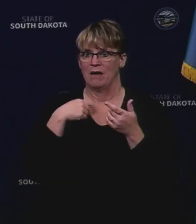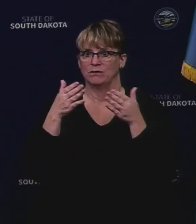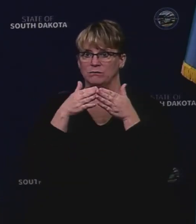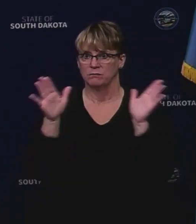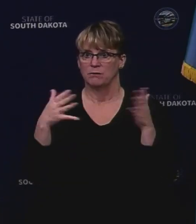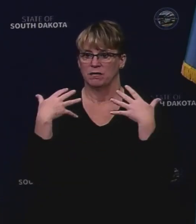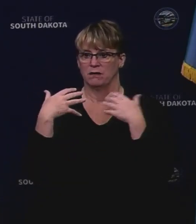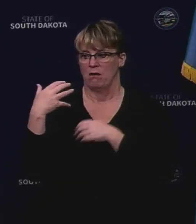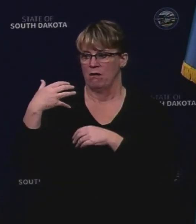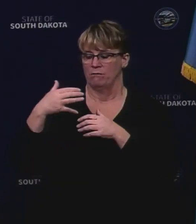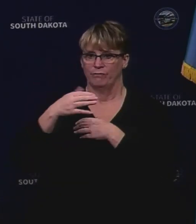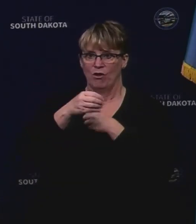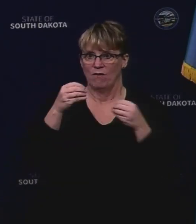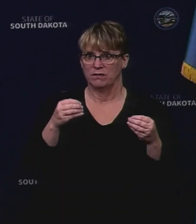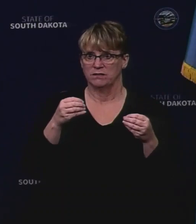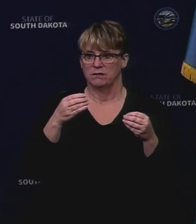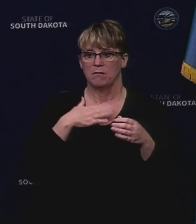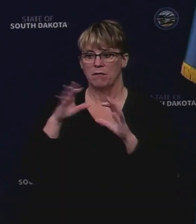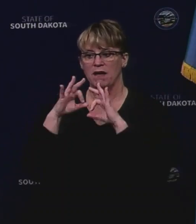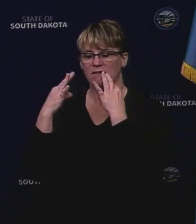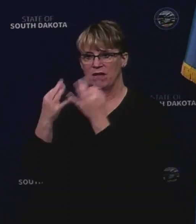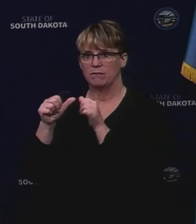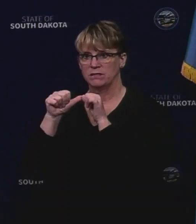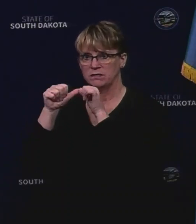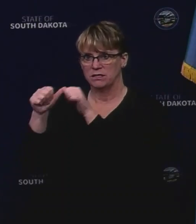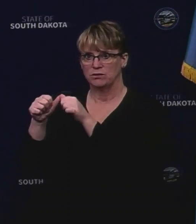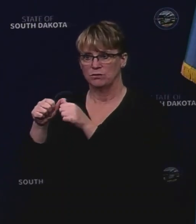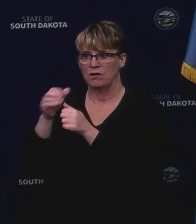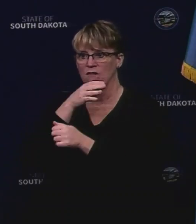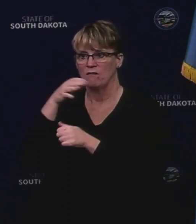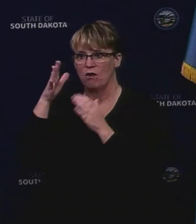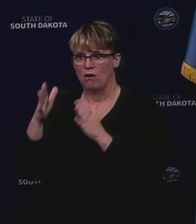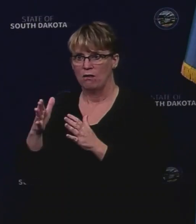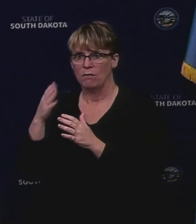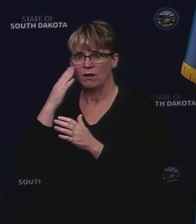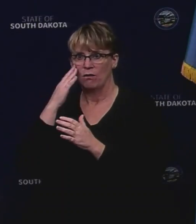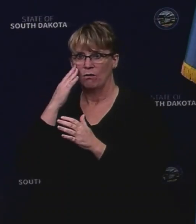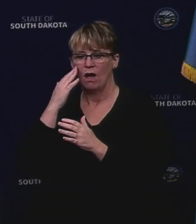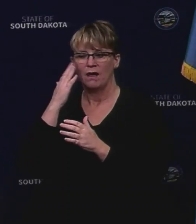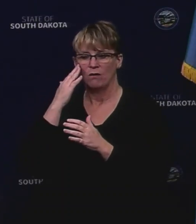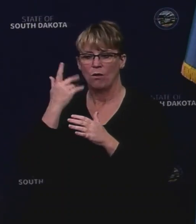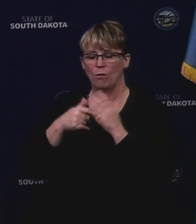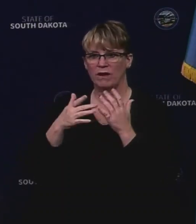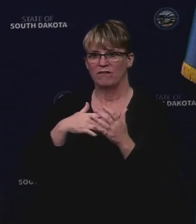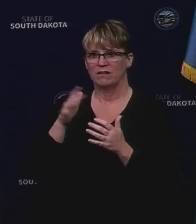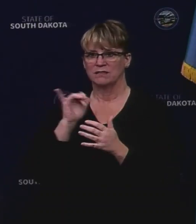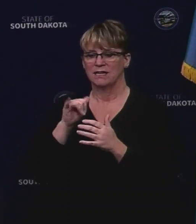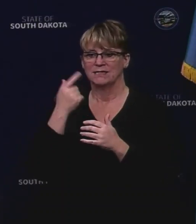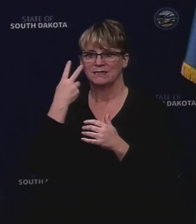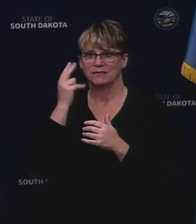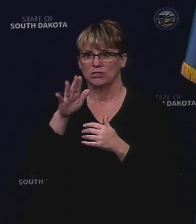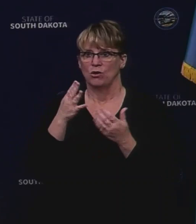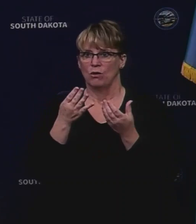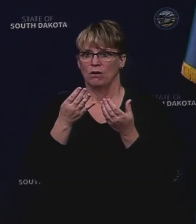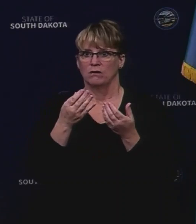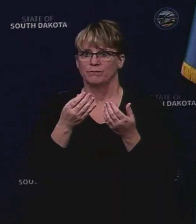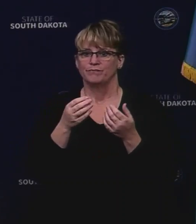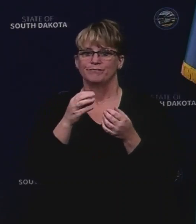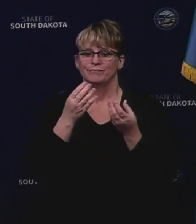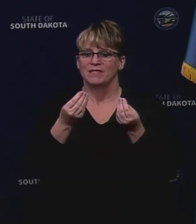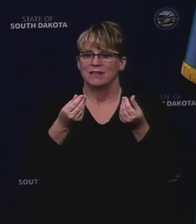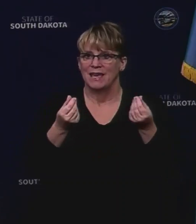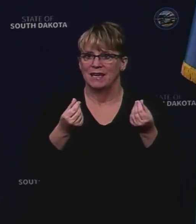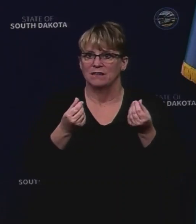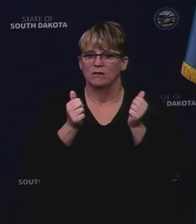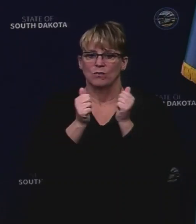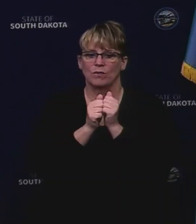what I did for my living, and my family still continues to do. I know what it's like to watch your land be flooded out by the